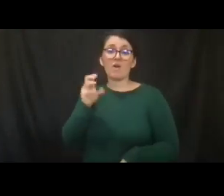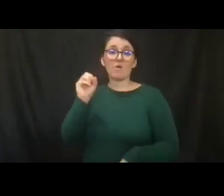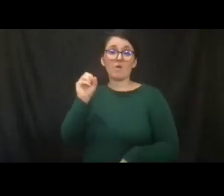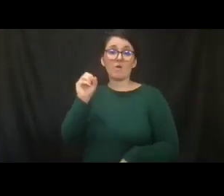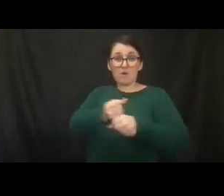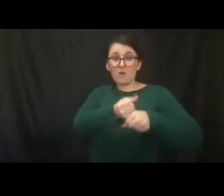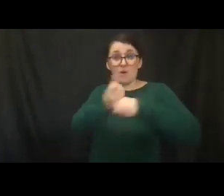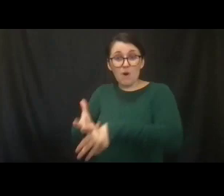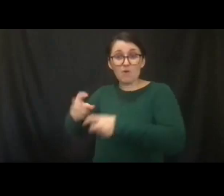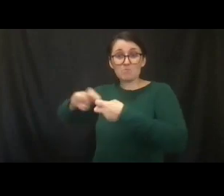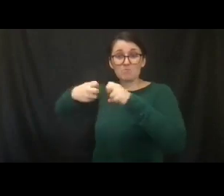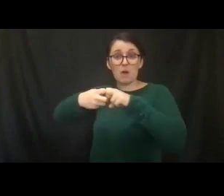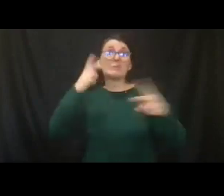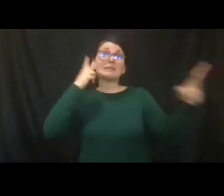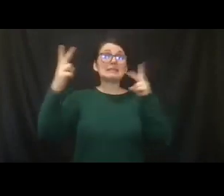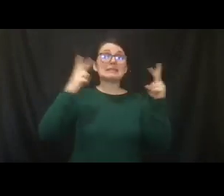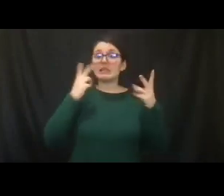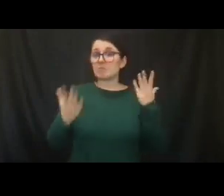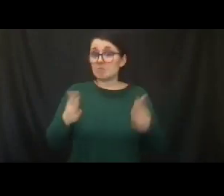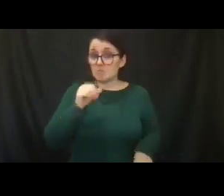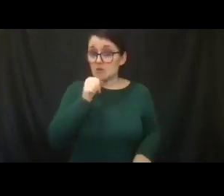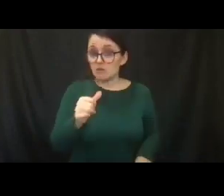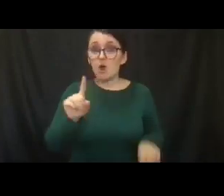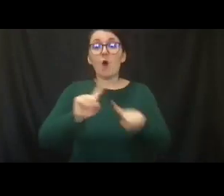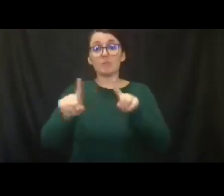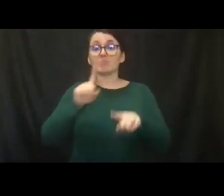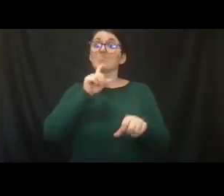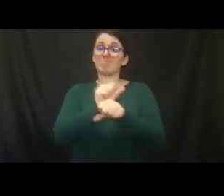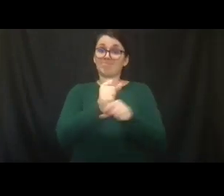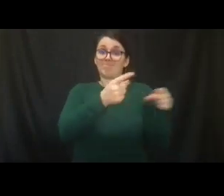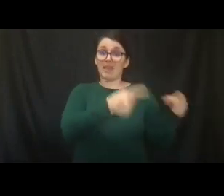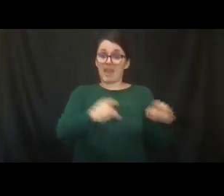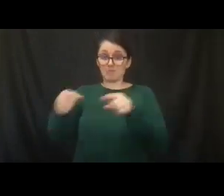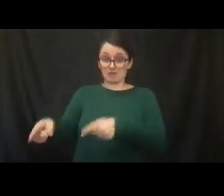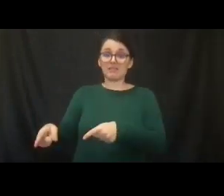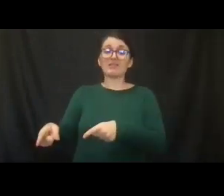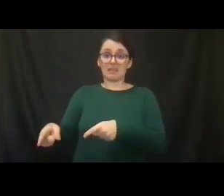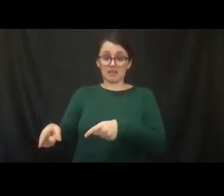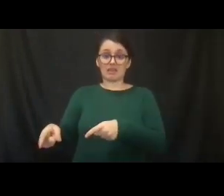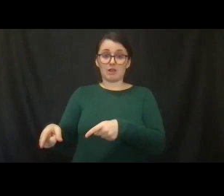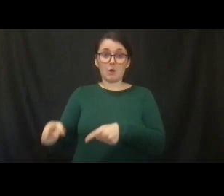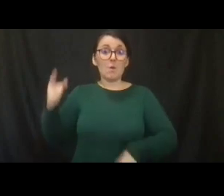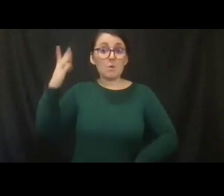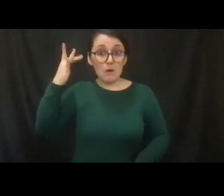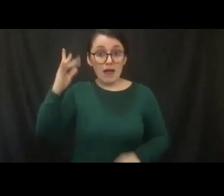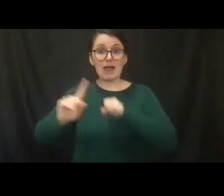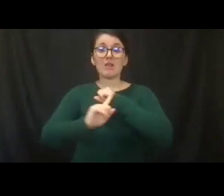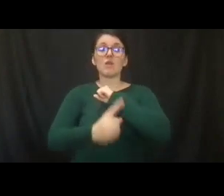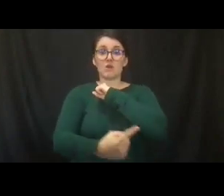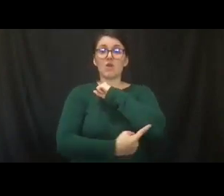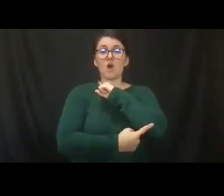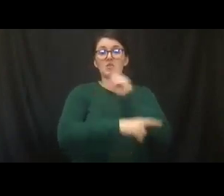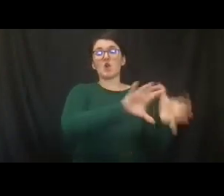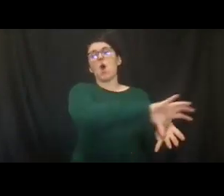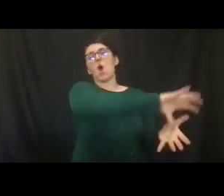we can't see that that do happen just because of the garbage being stuck in the land. So.